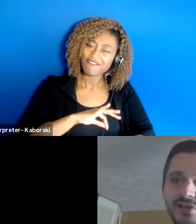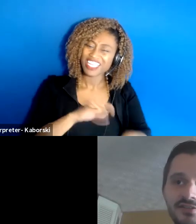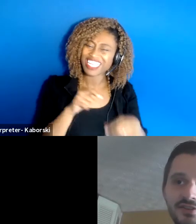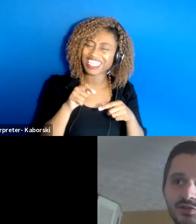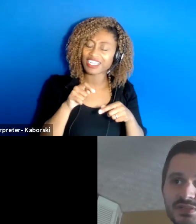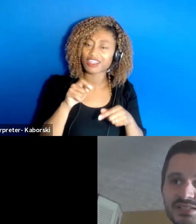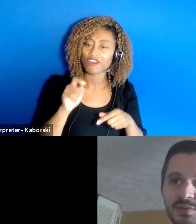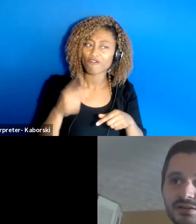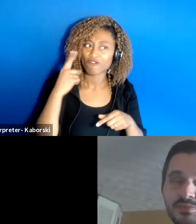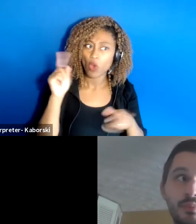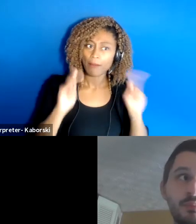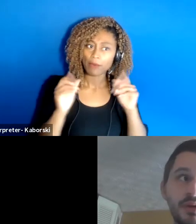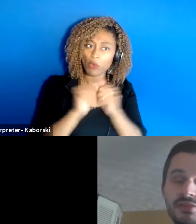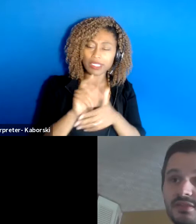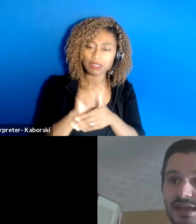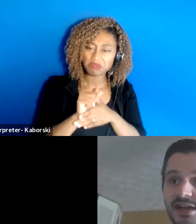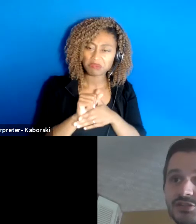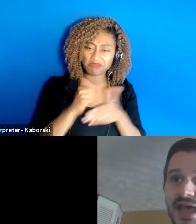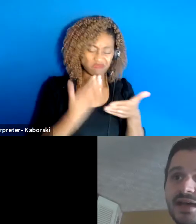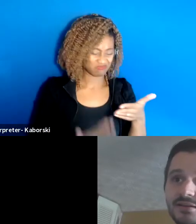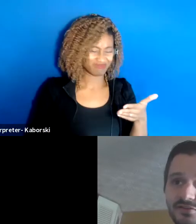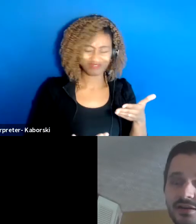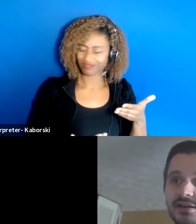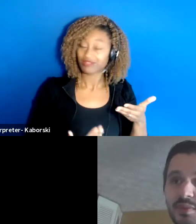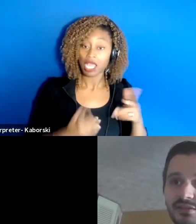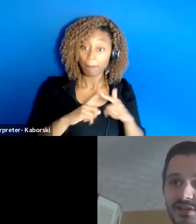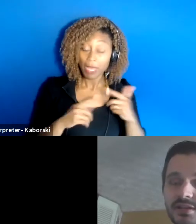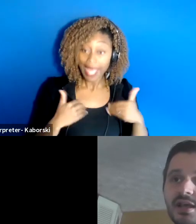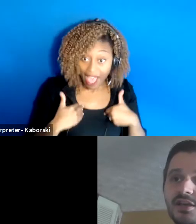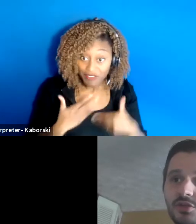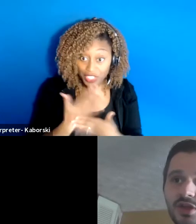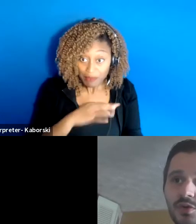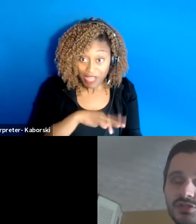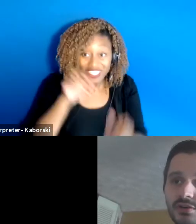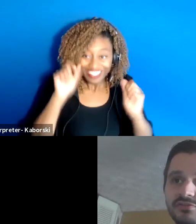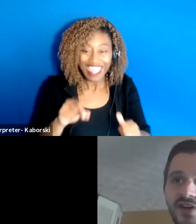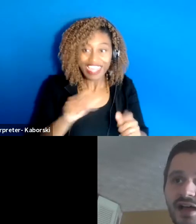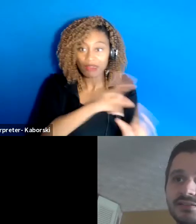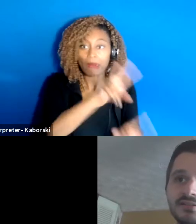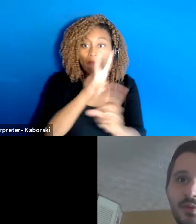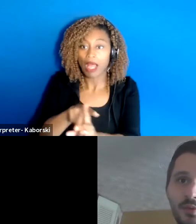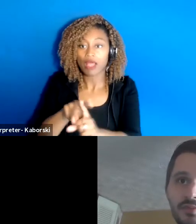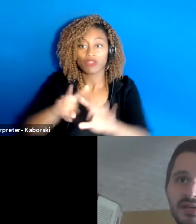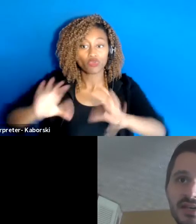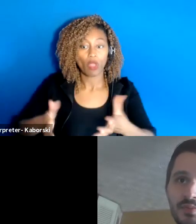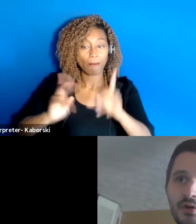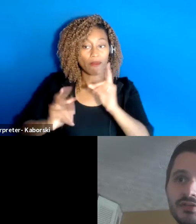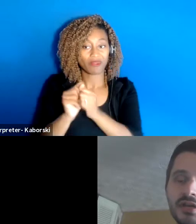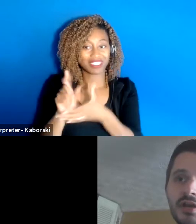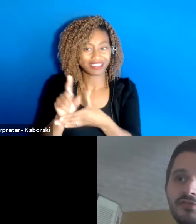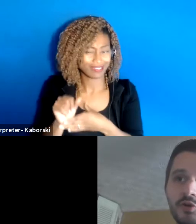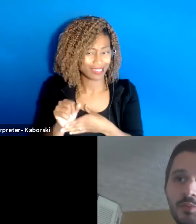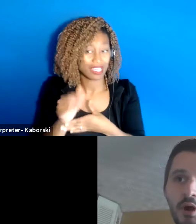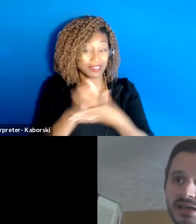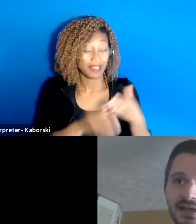necessarily of individuals with disabilities, but it actually had a very good benefit. You know, there were certain fines that could be